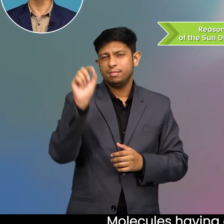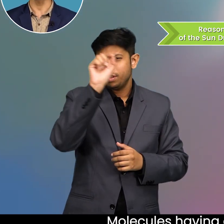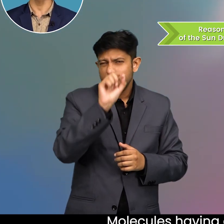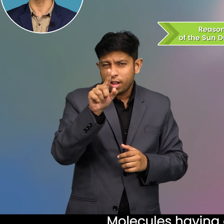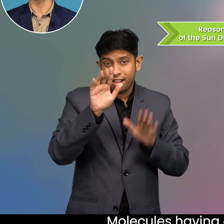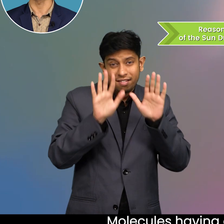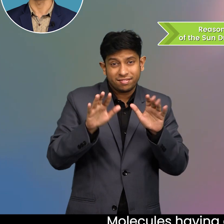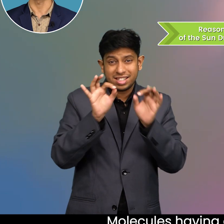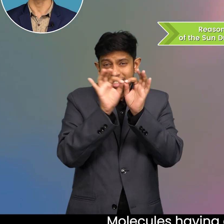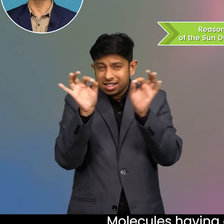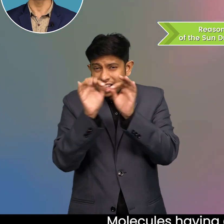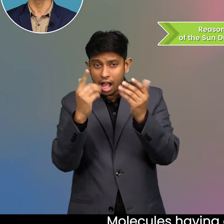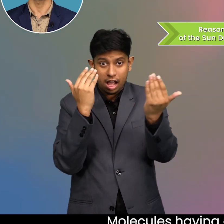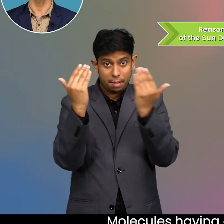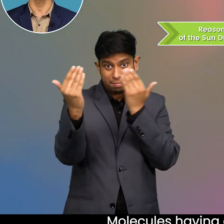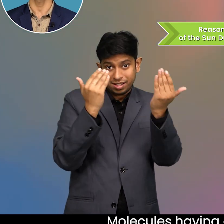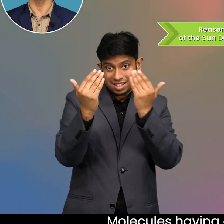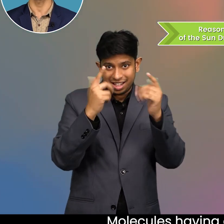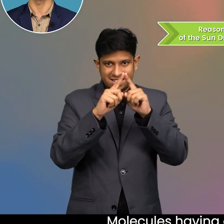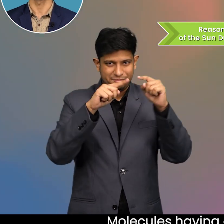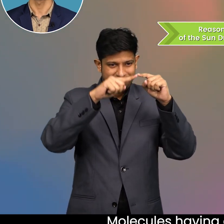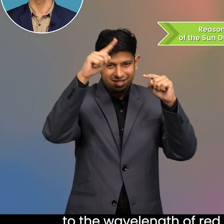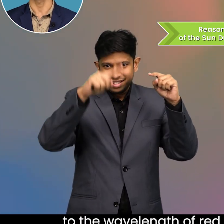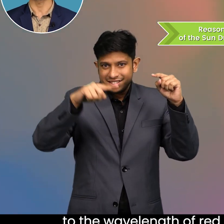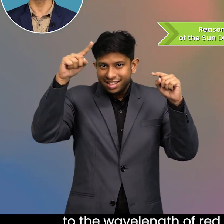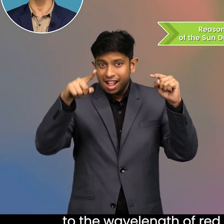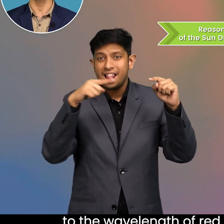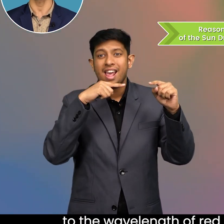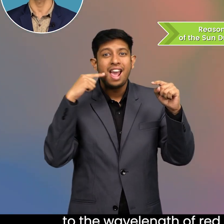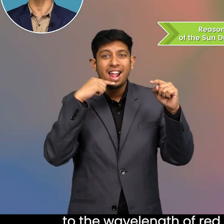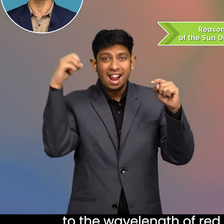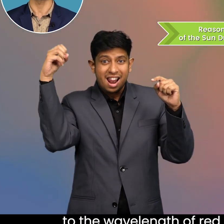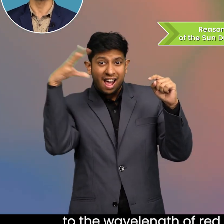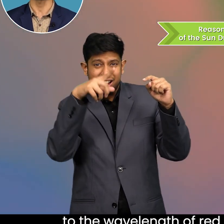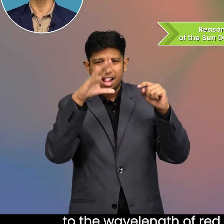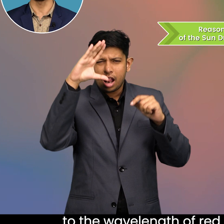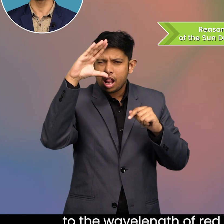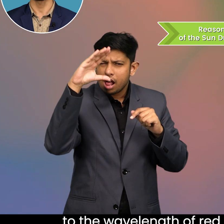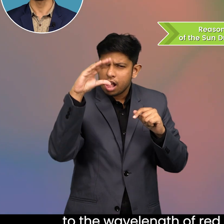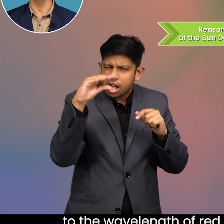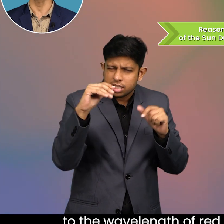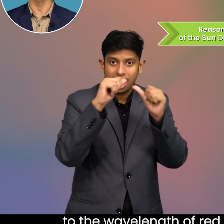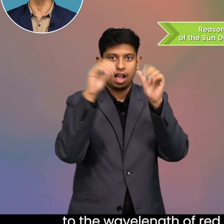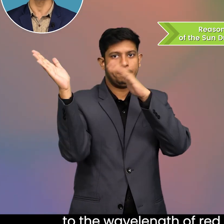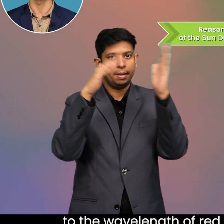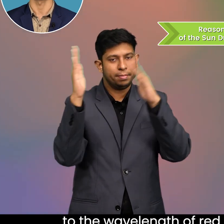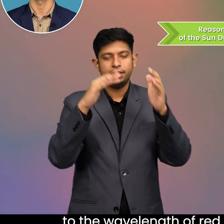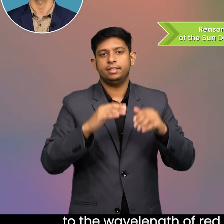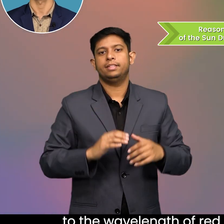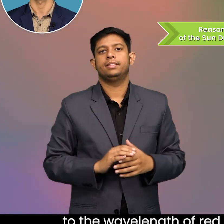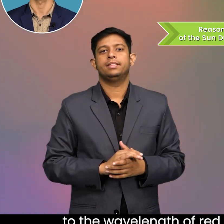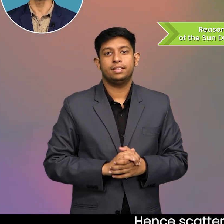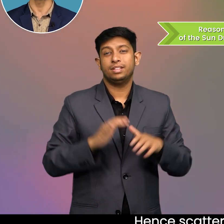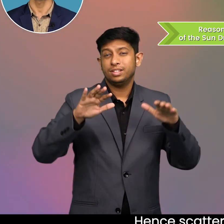Molecules having a size that is comparable to the wavelength of red light and less in the atmosphere.